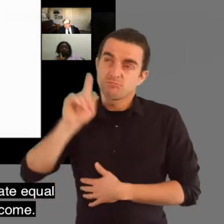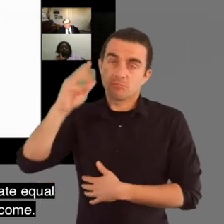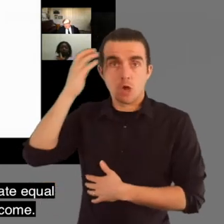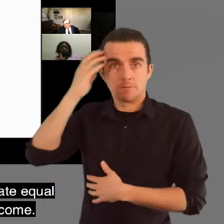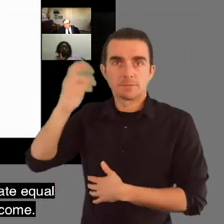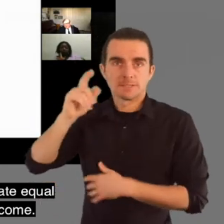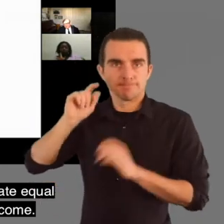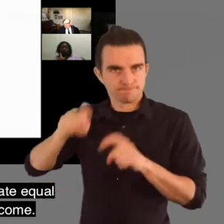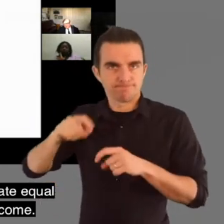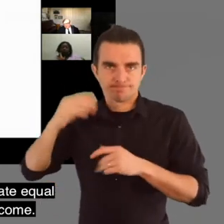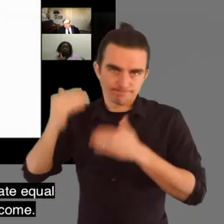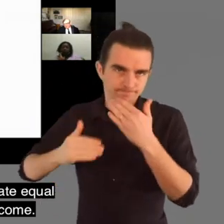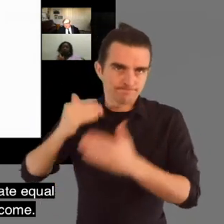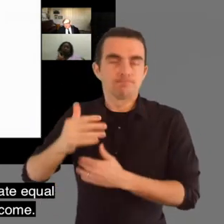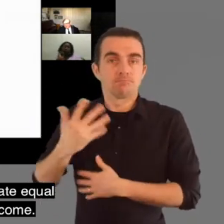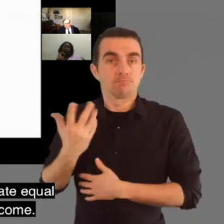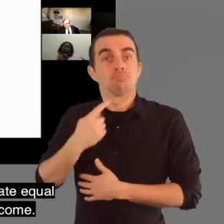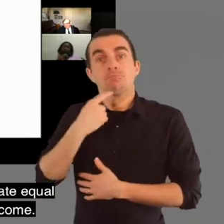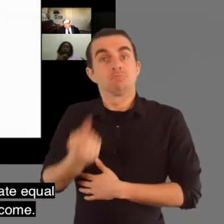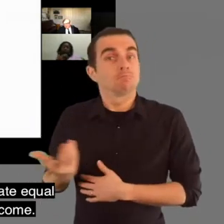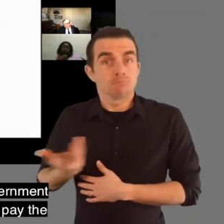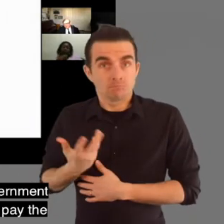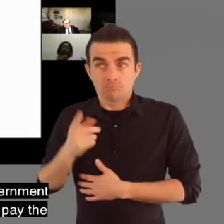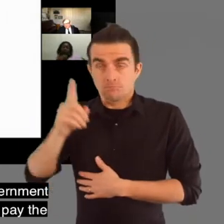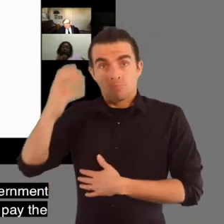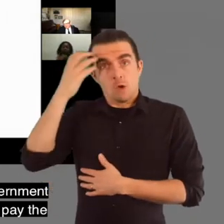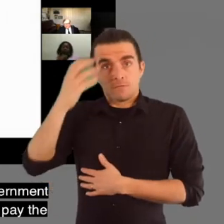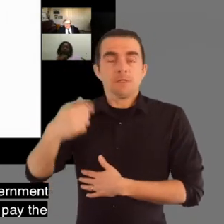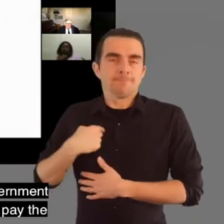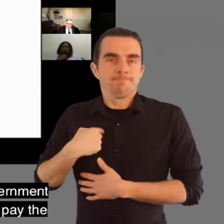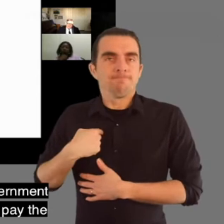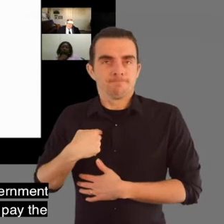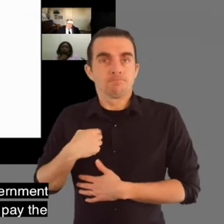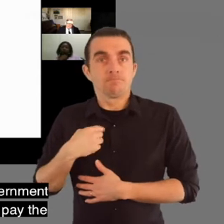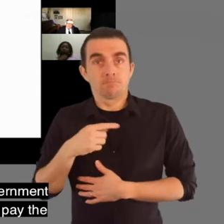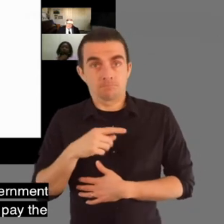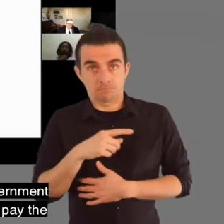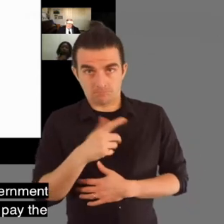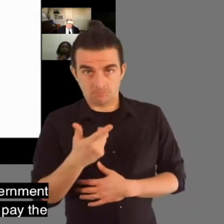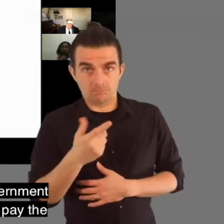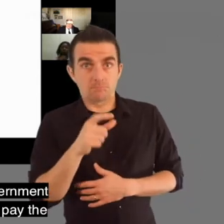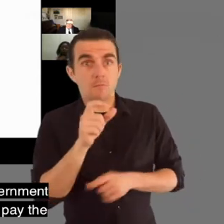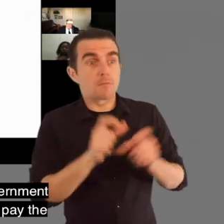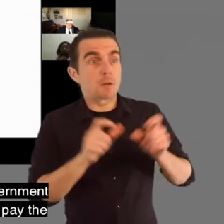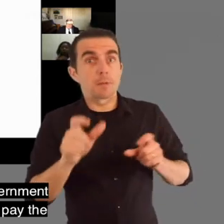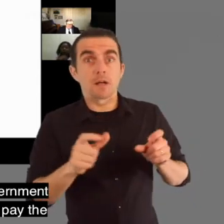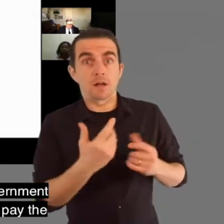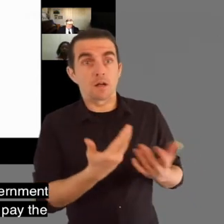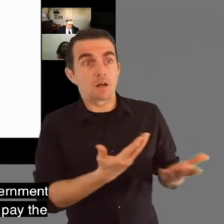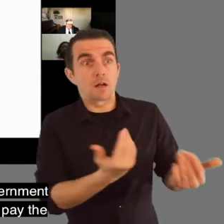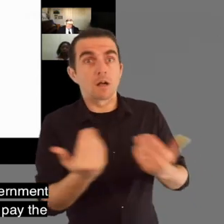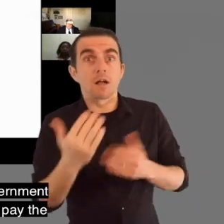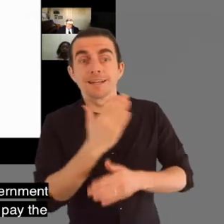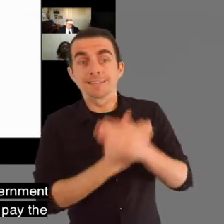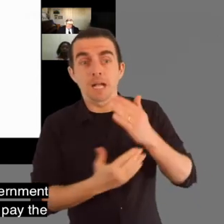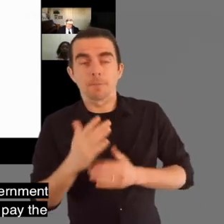opportunity policies in times to come. There is a scheme with the government which says that the government will